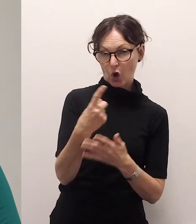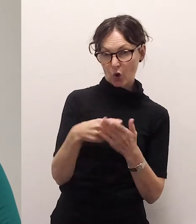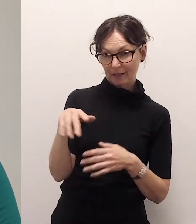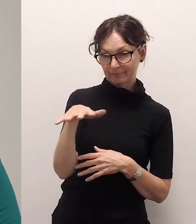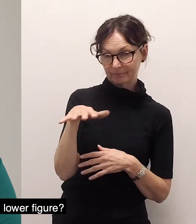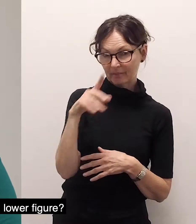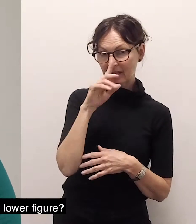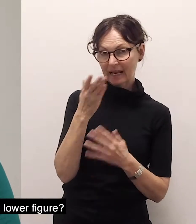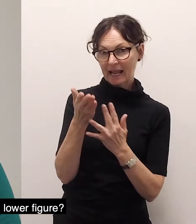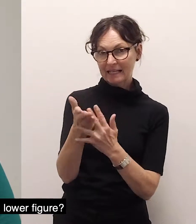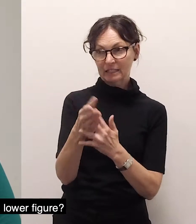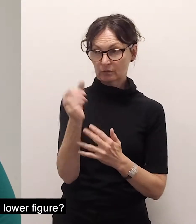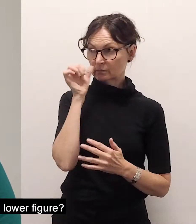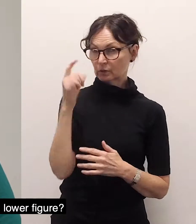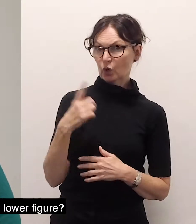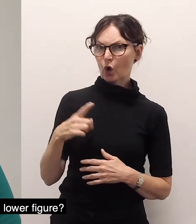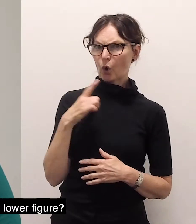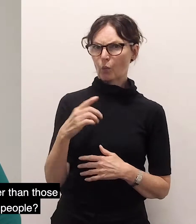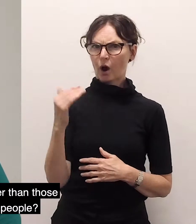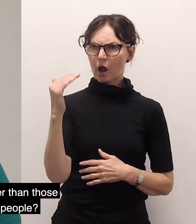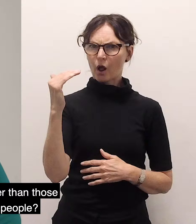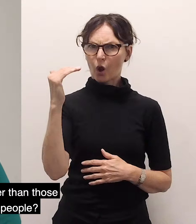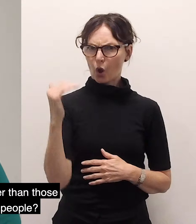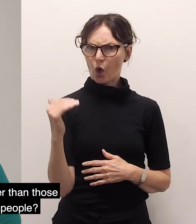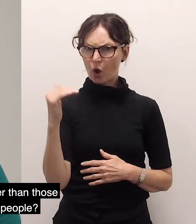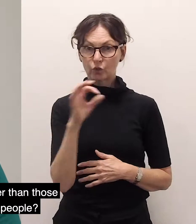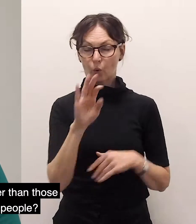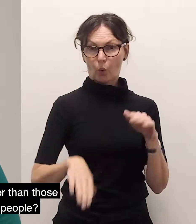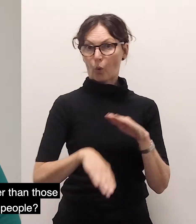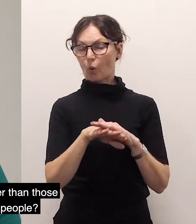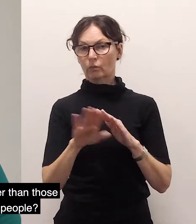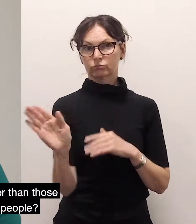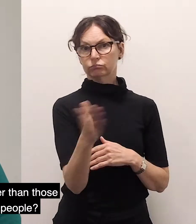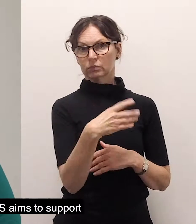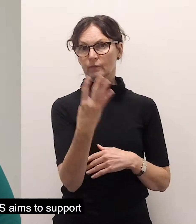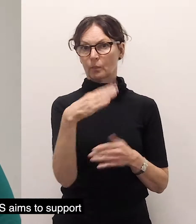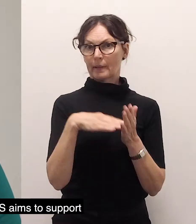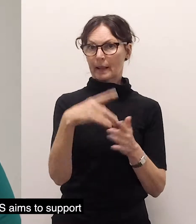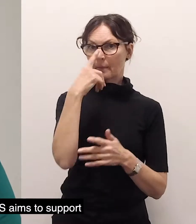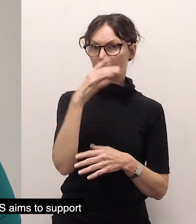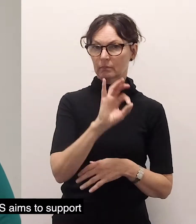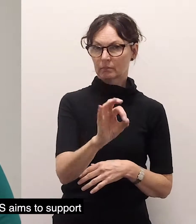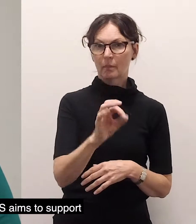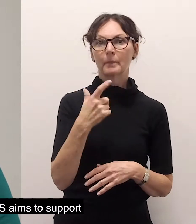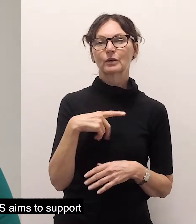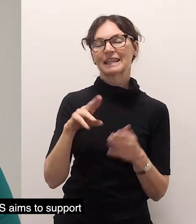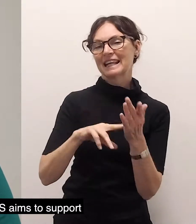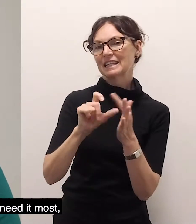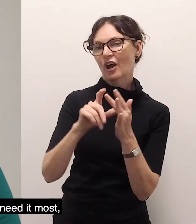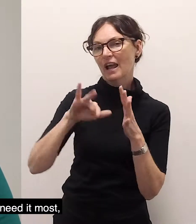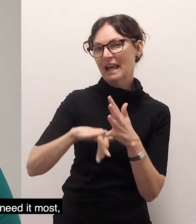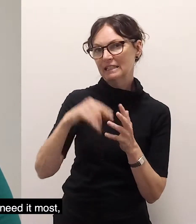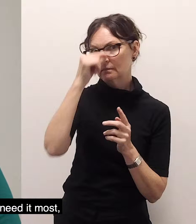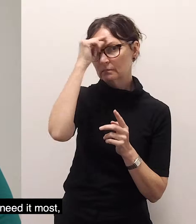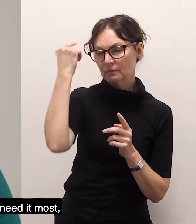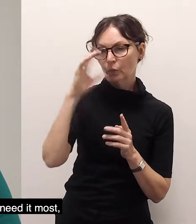460,000. So why the much lower figure? Why much lower than those 4 million people? It's because the NDIS aims to support